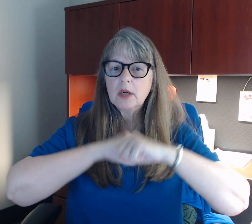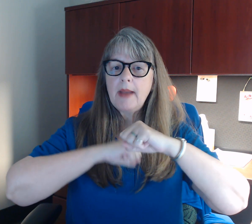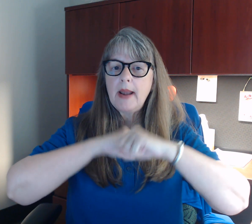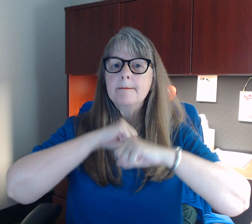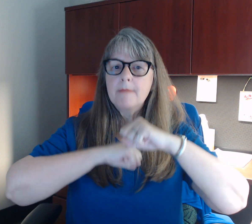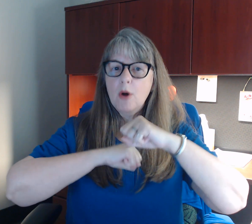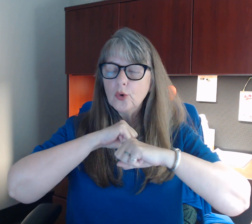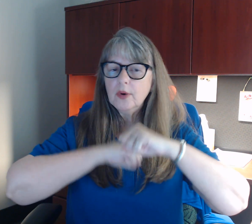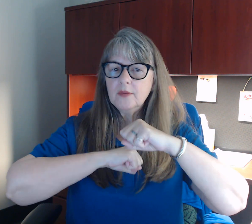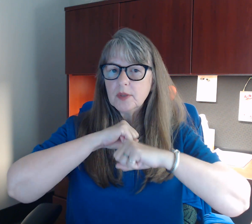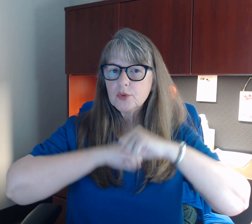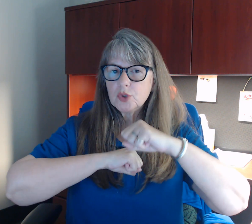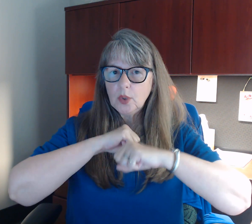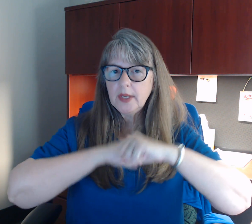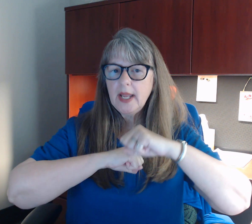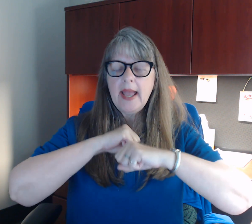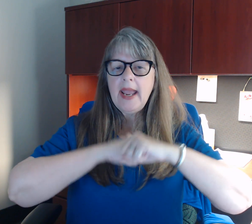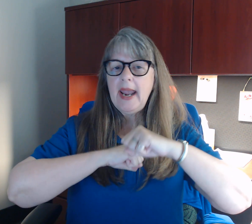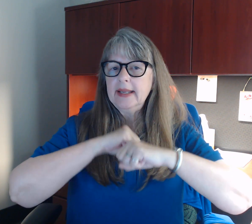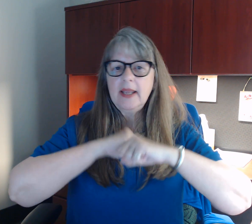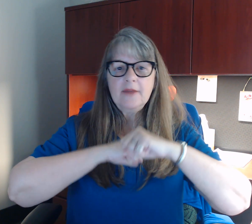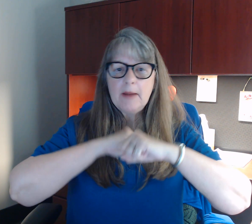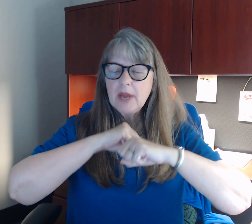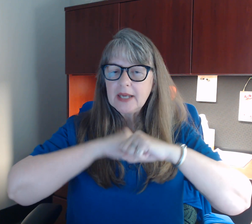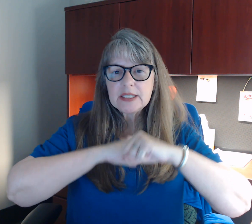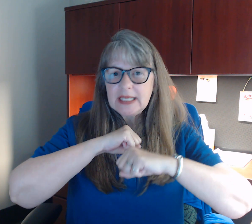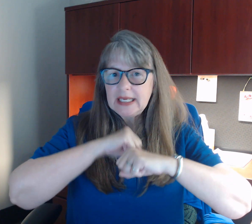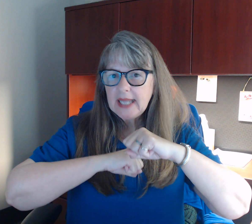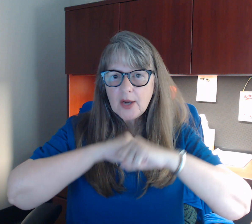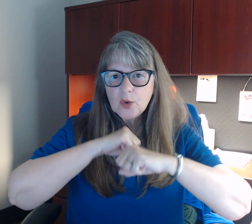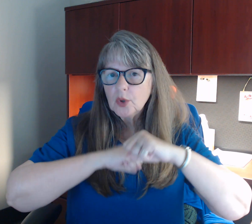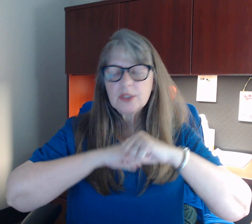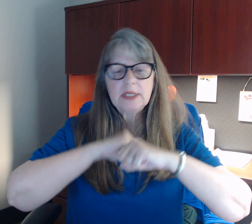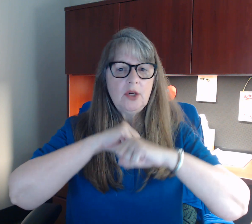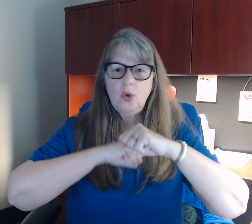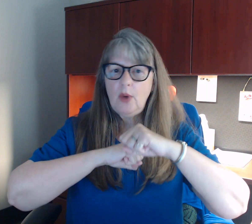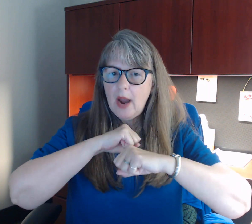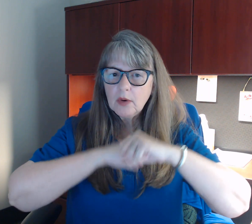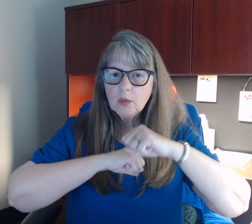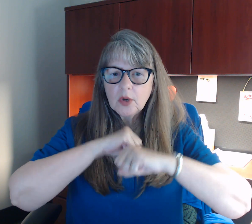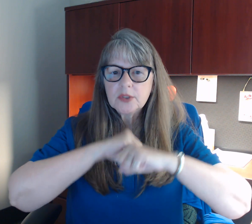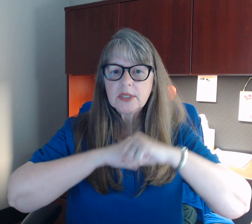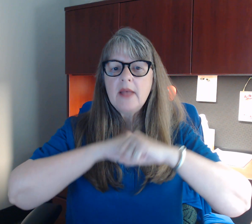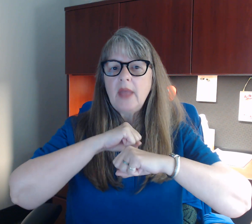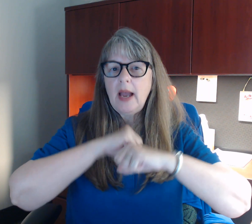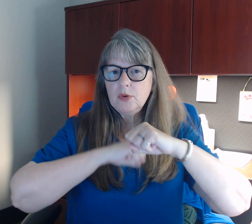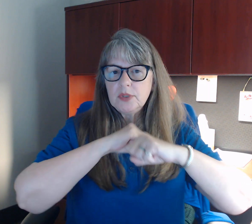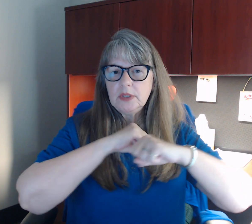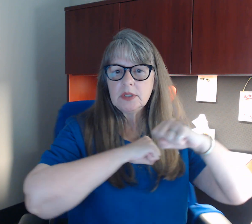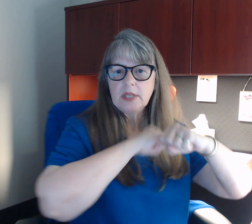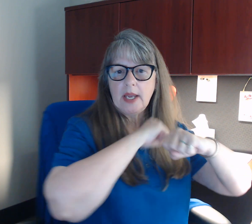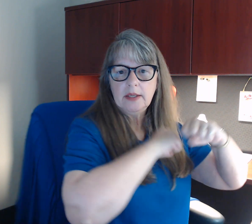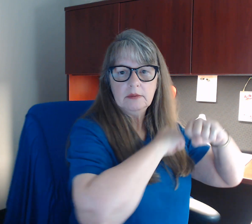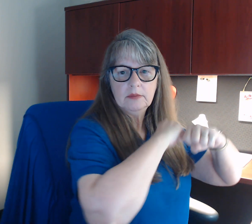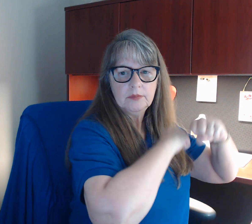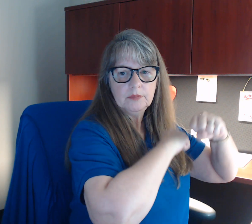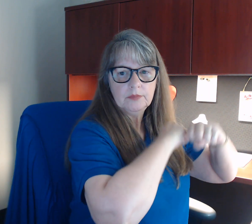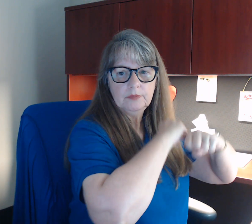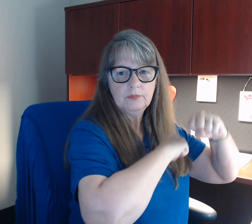a motor of some sort, and if I'm not seeing how it works and I don't know how it works, I'm using this sign.